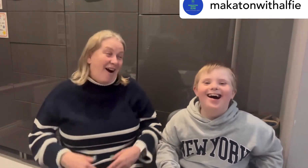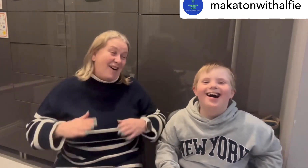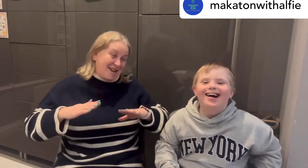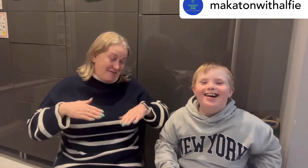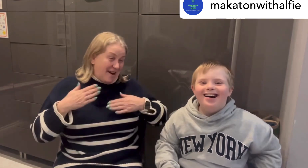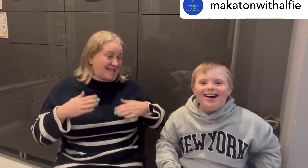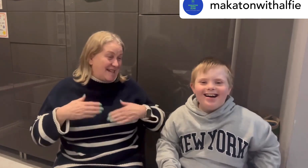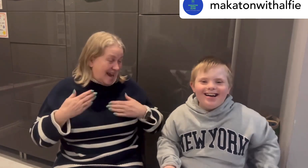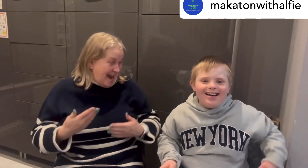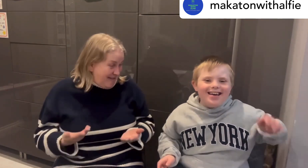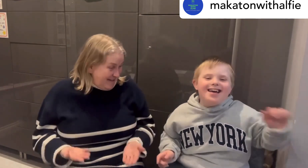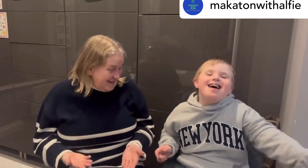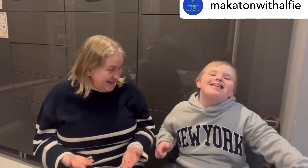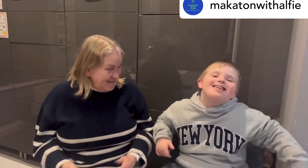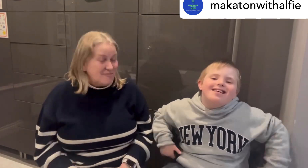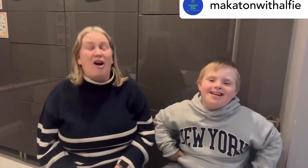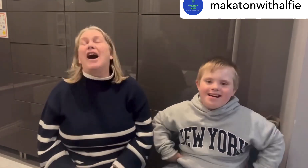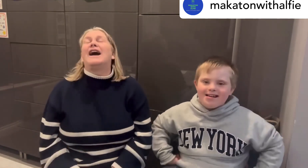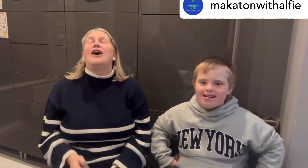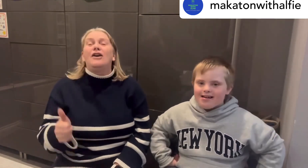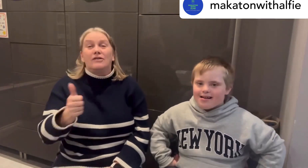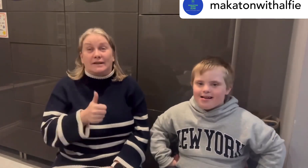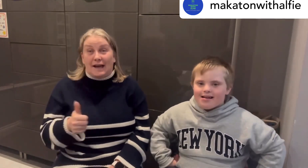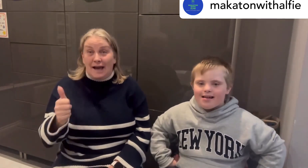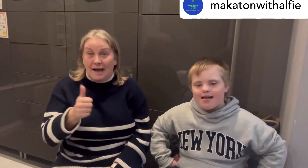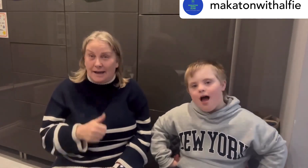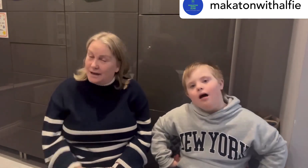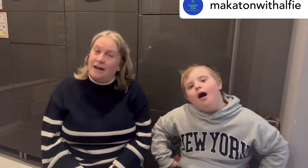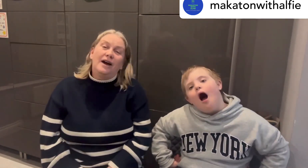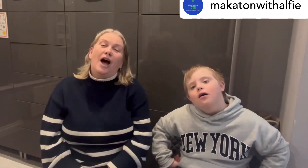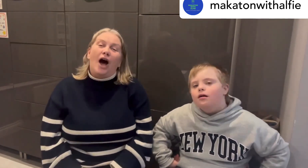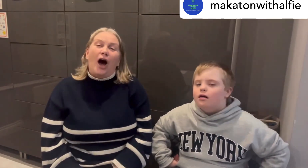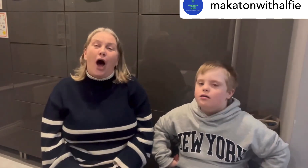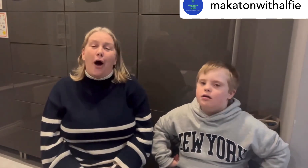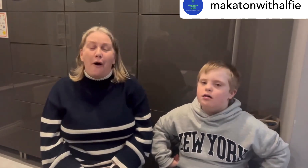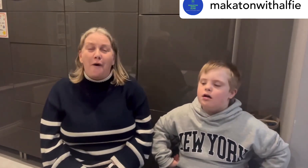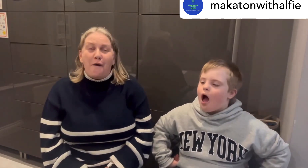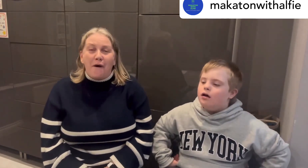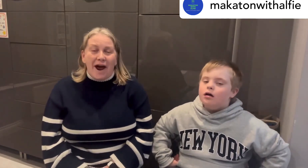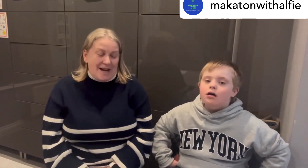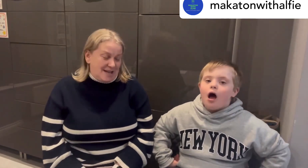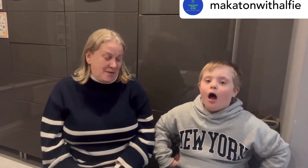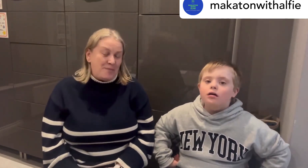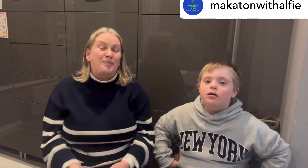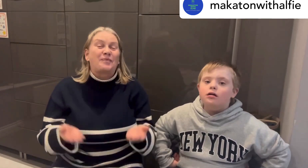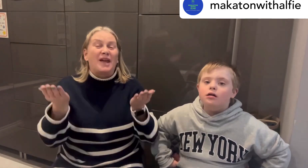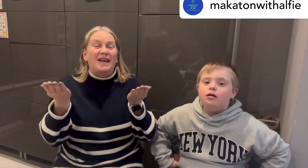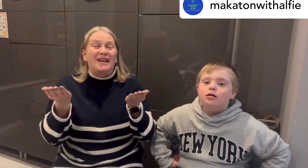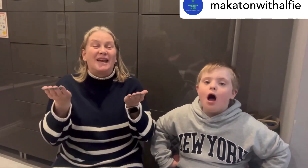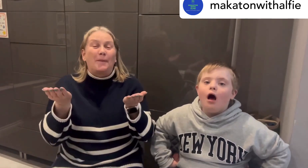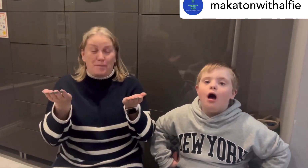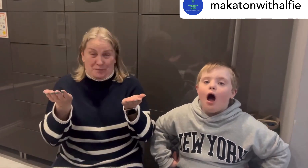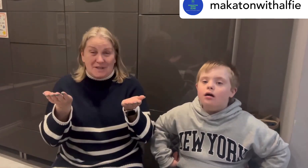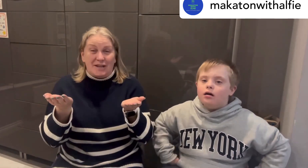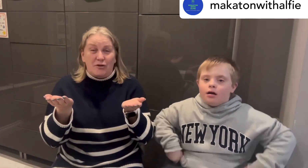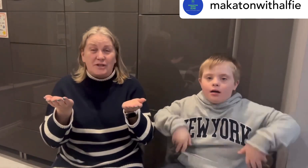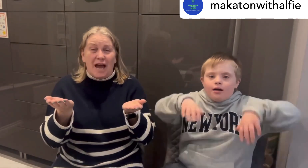Are you ready now? Yeah. Right, okay. All right. So your hands,